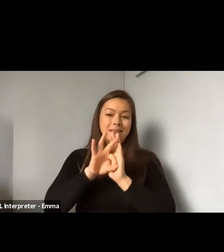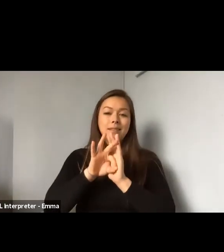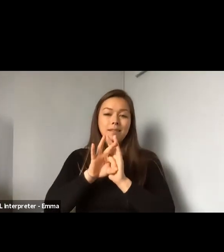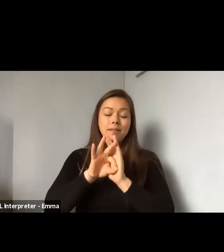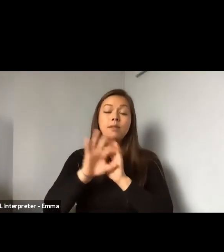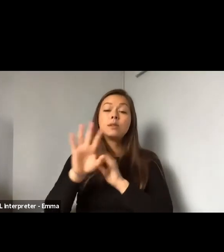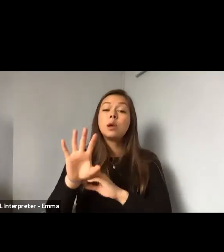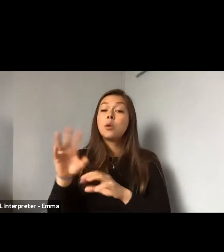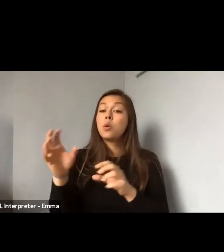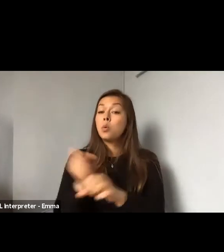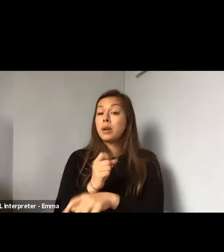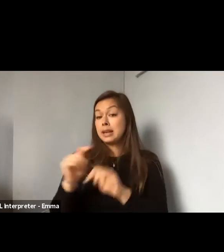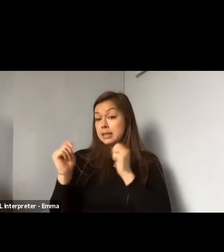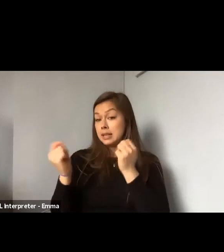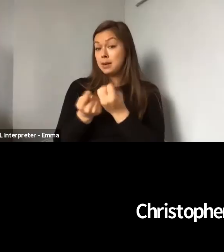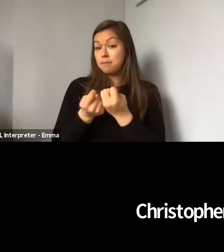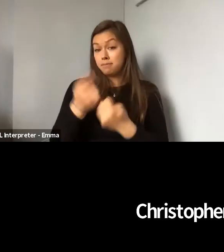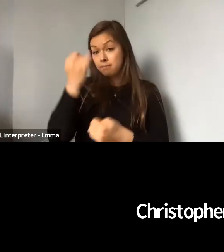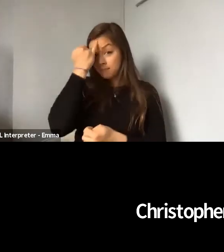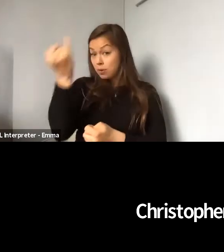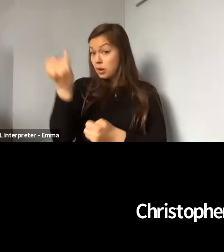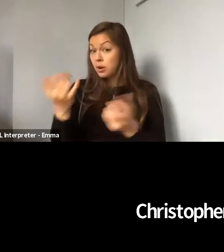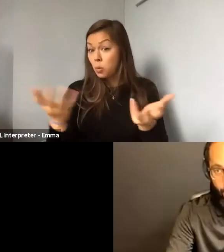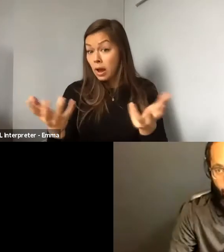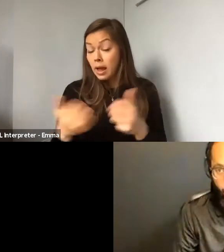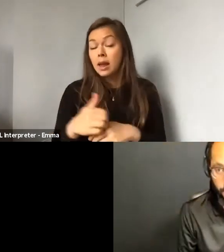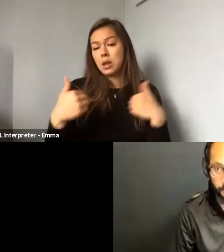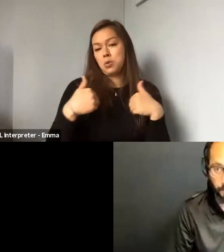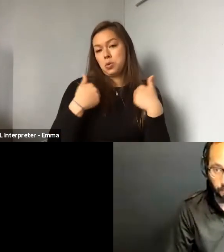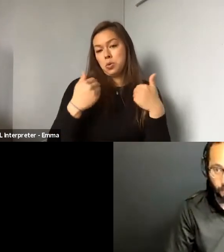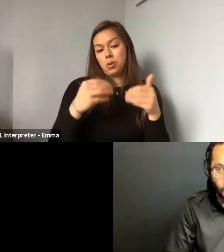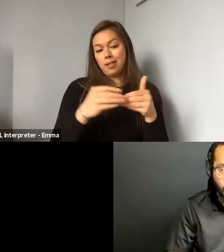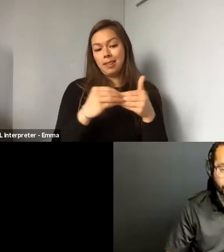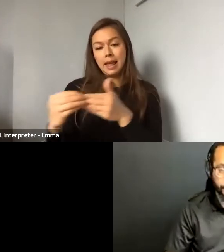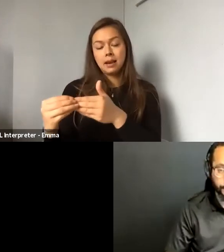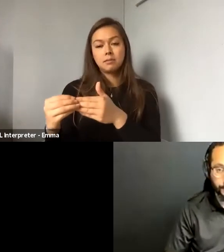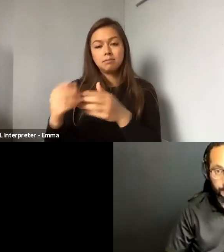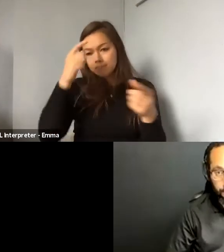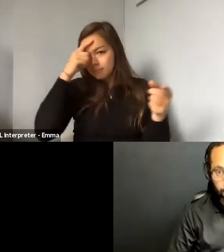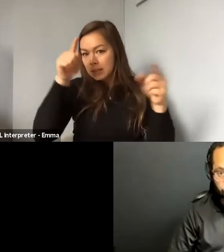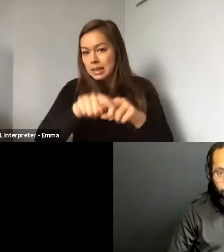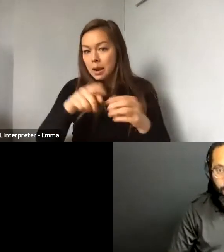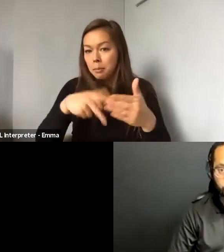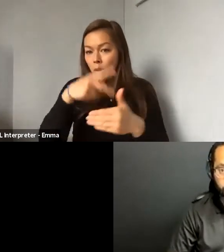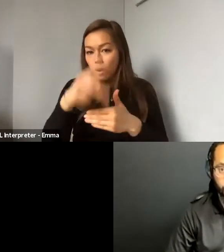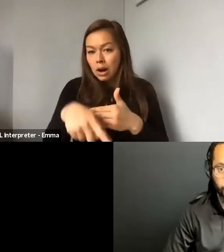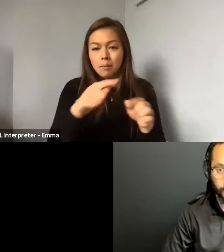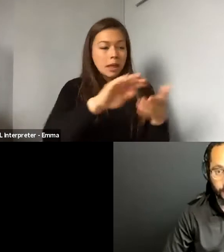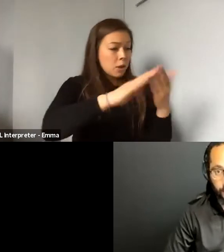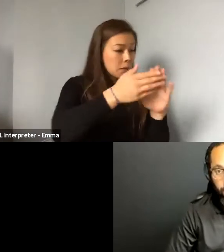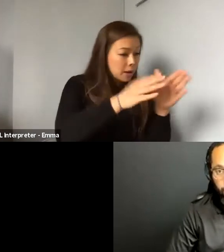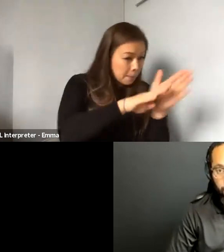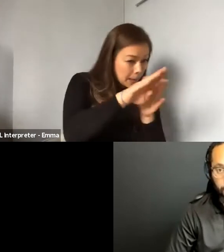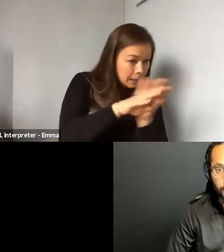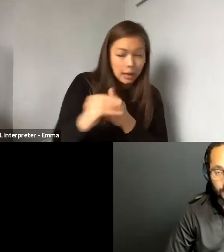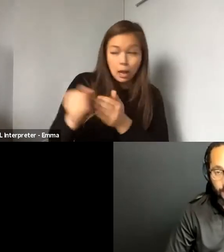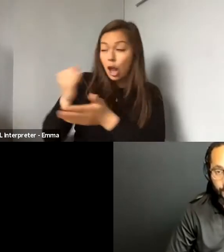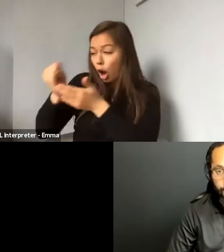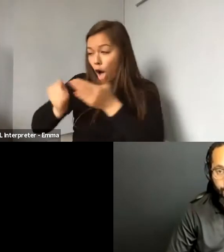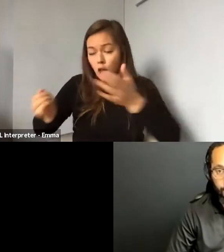was a youth-led consent program that bridges education, the arts, and community building. And I'm just going to pass it on to